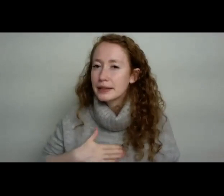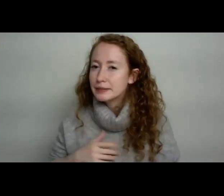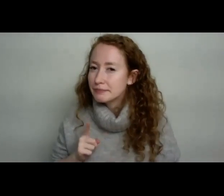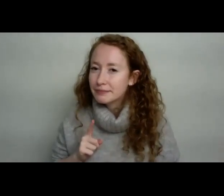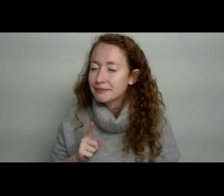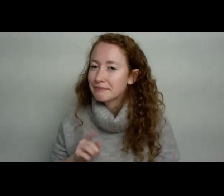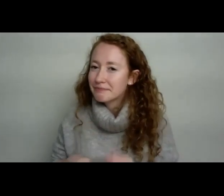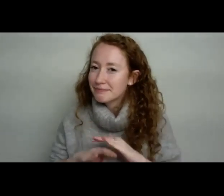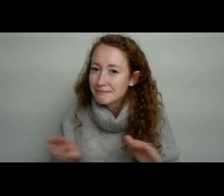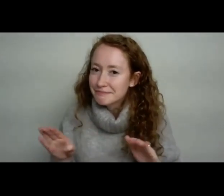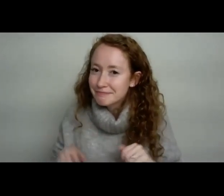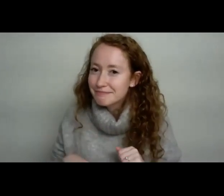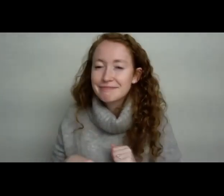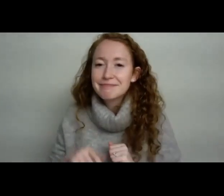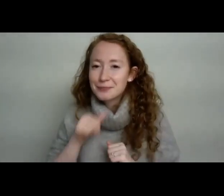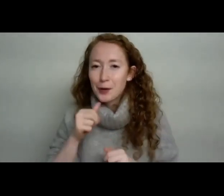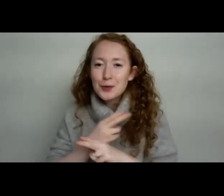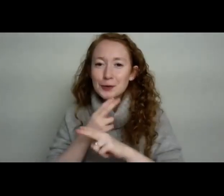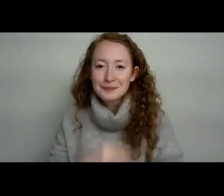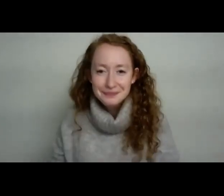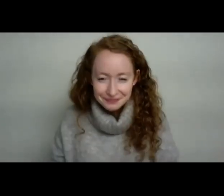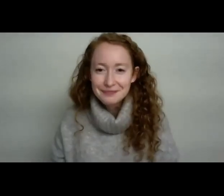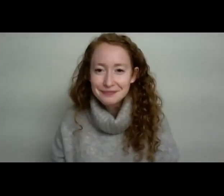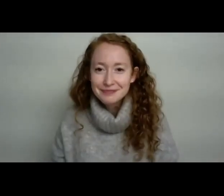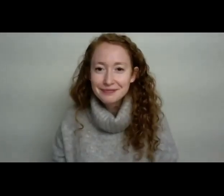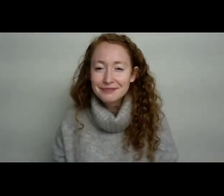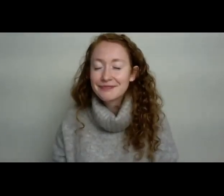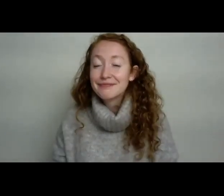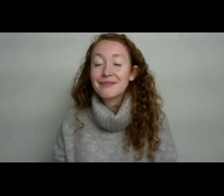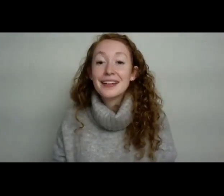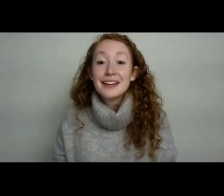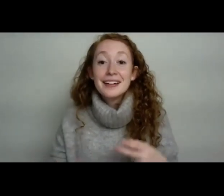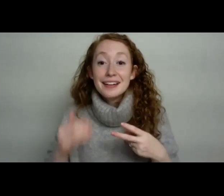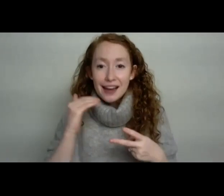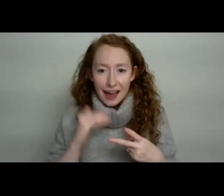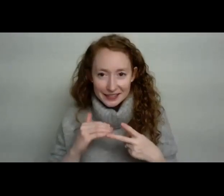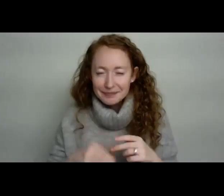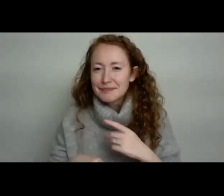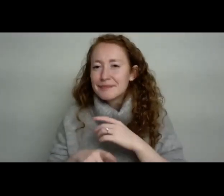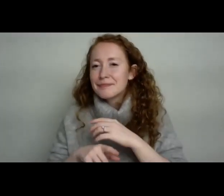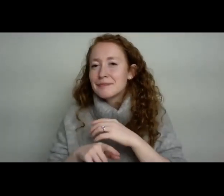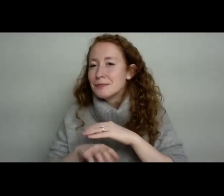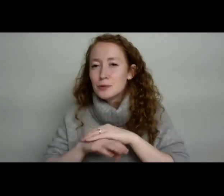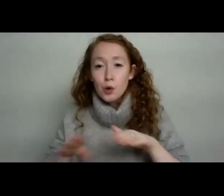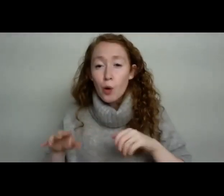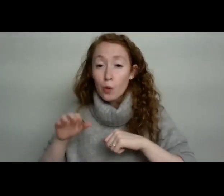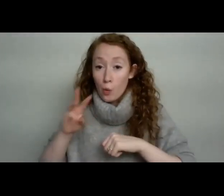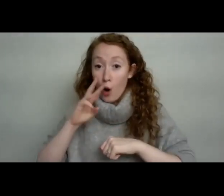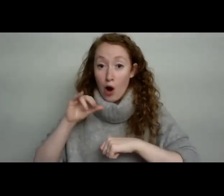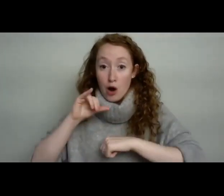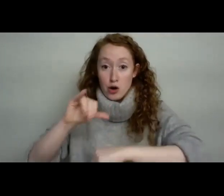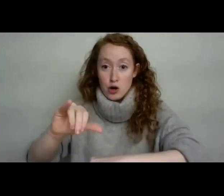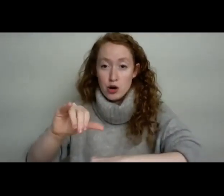point. So our next key for preventing damping off, resist top watering until the